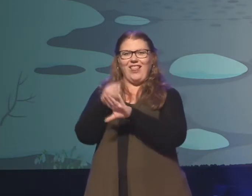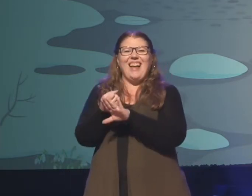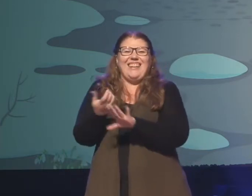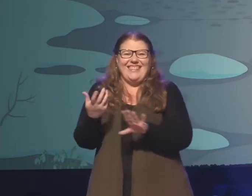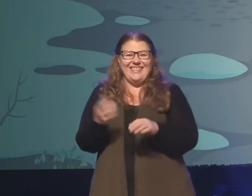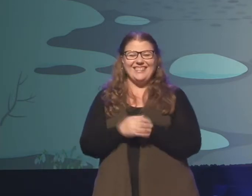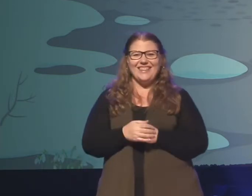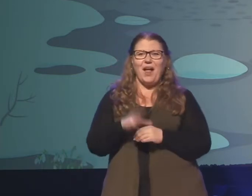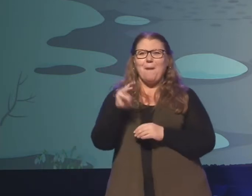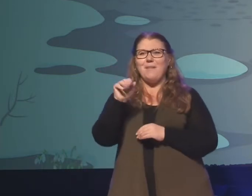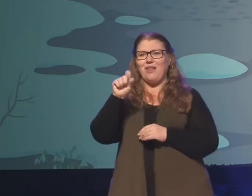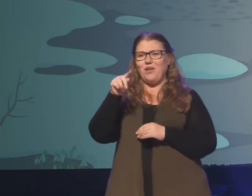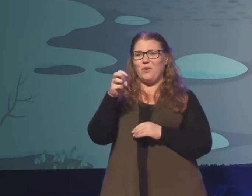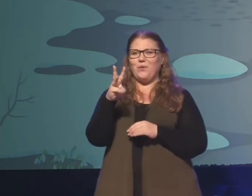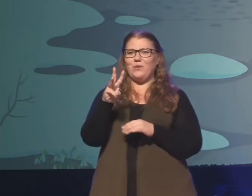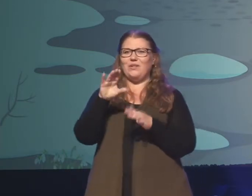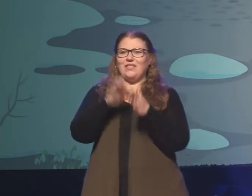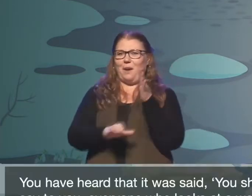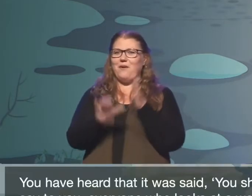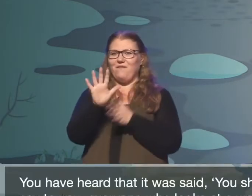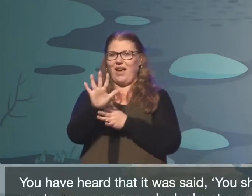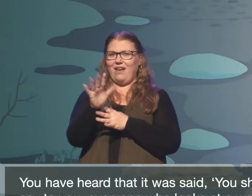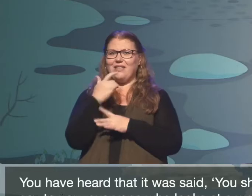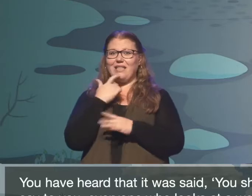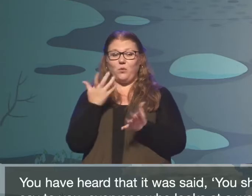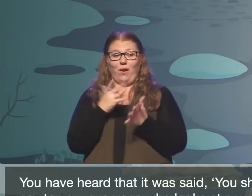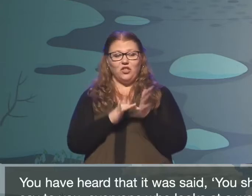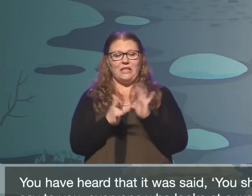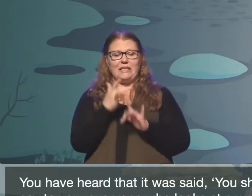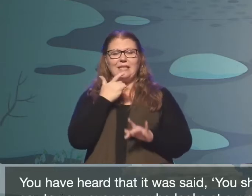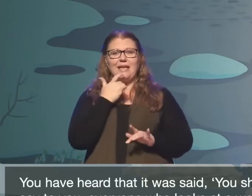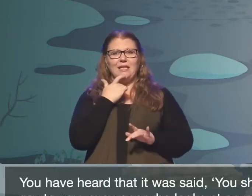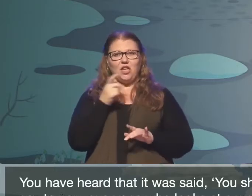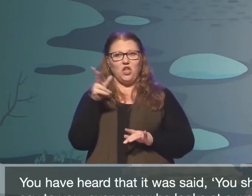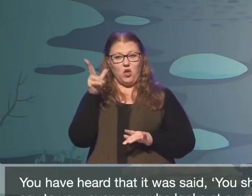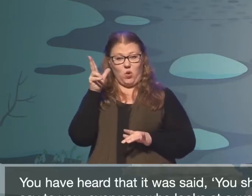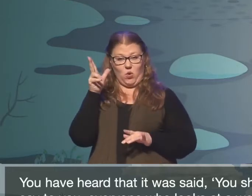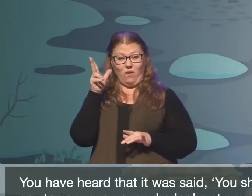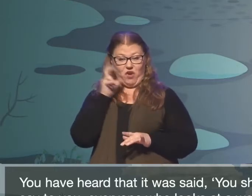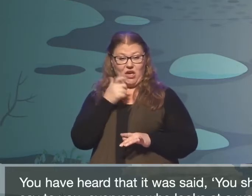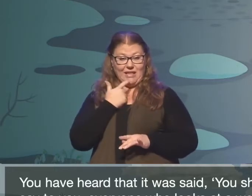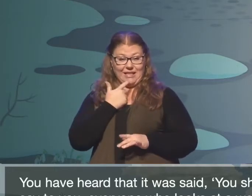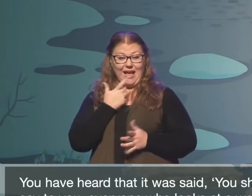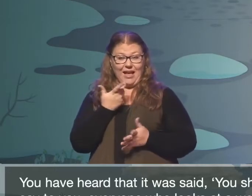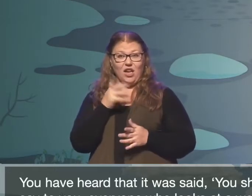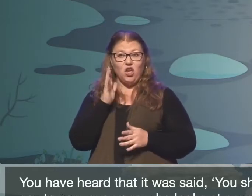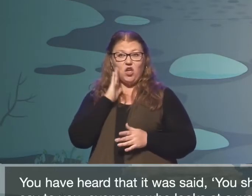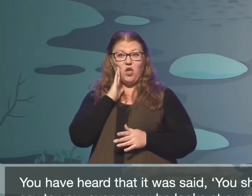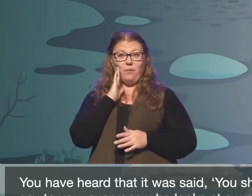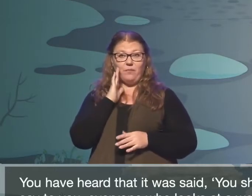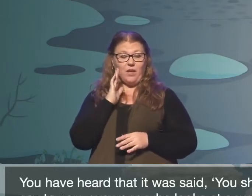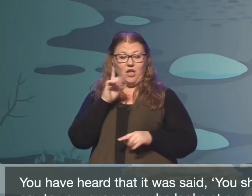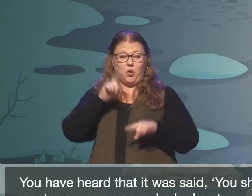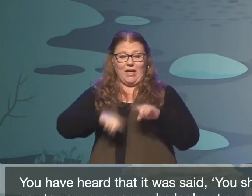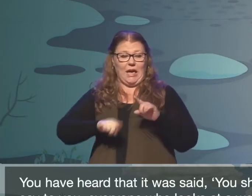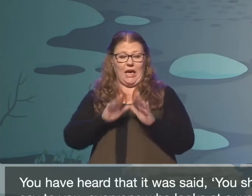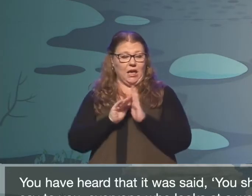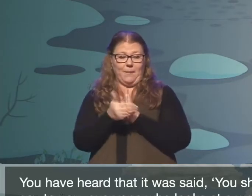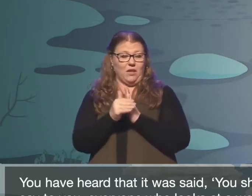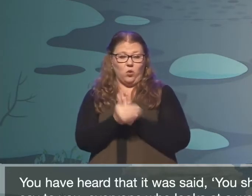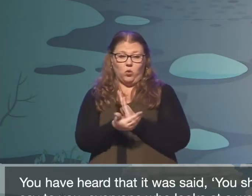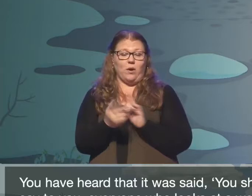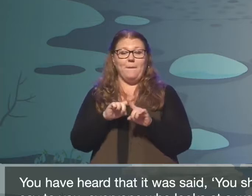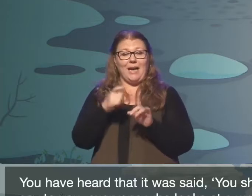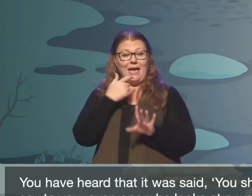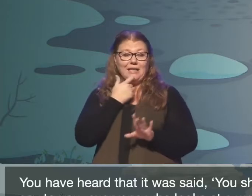go. Matthew 5, here's what it says. Jesus says this, "You have heard it was said, you shall not commit adultery. But